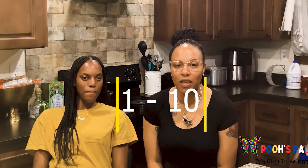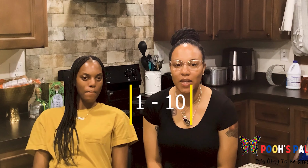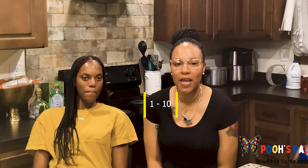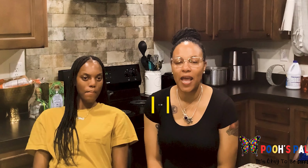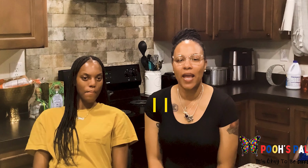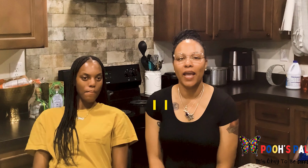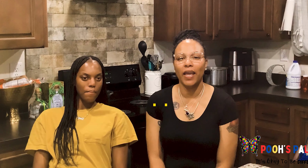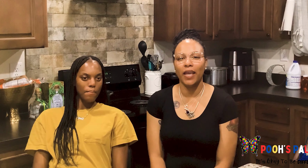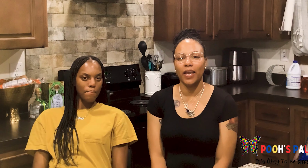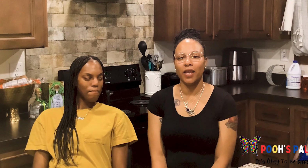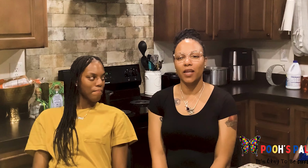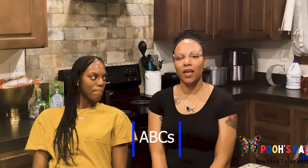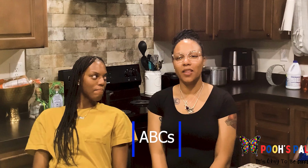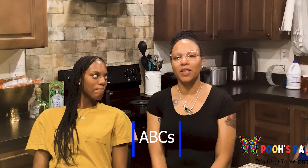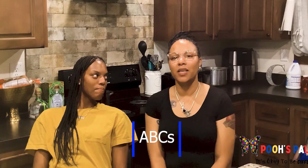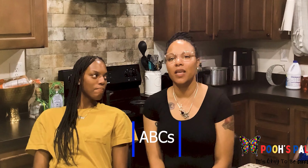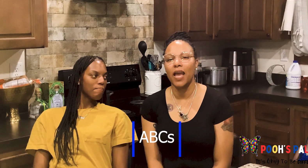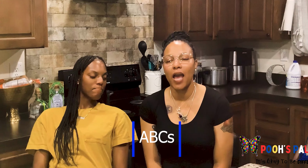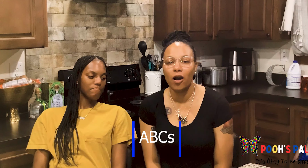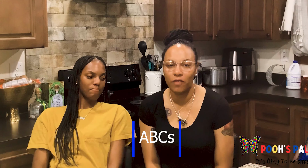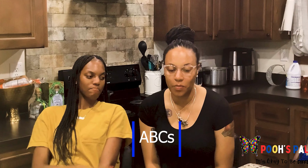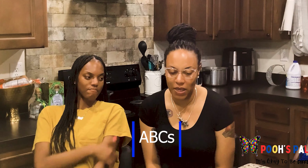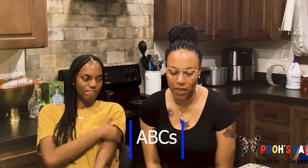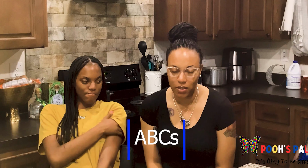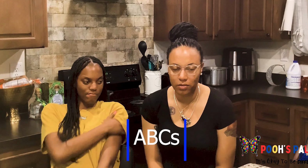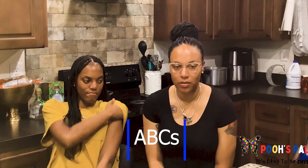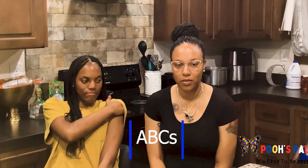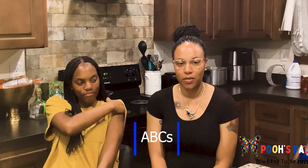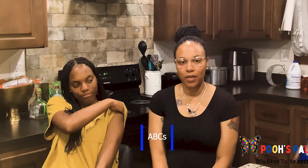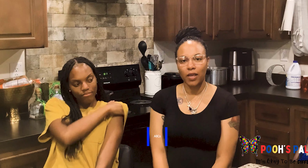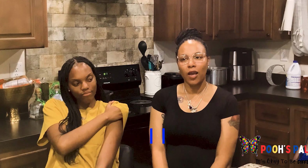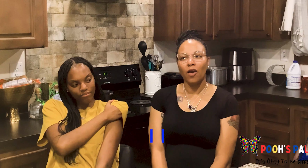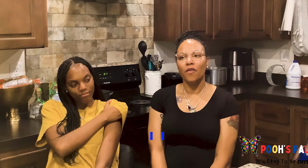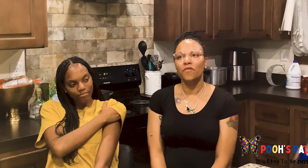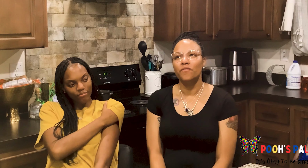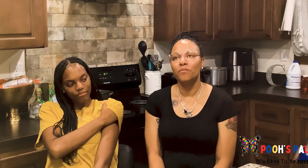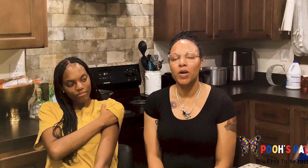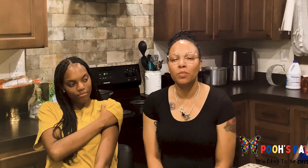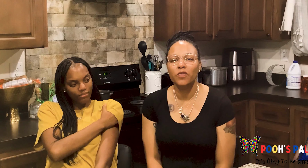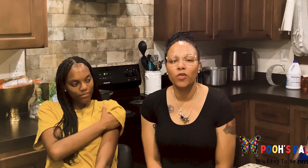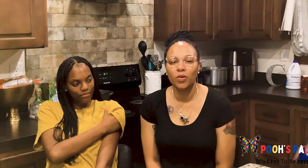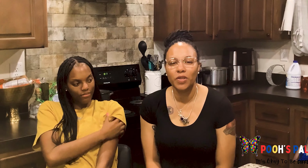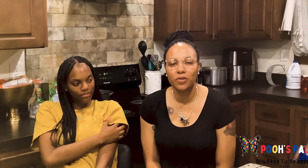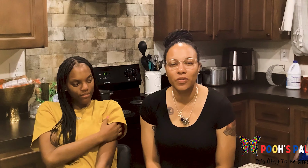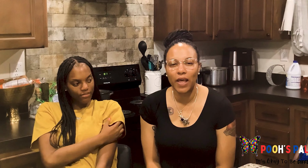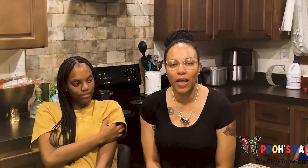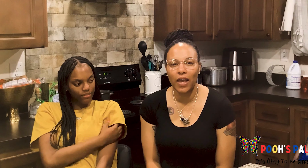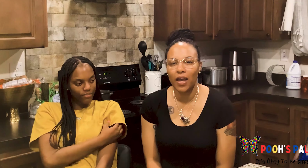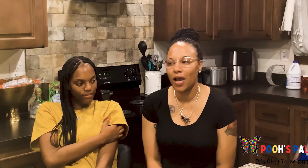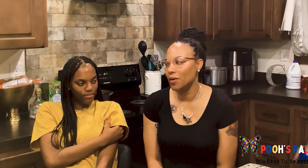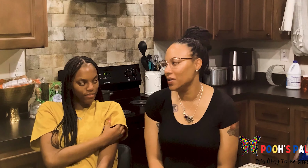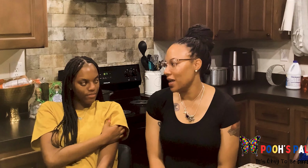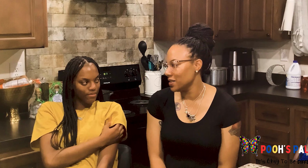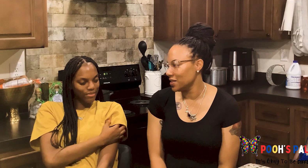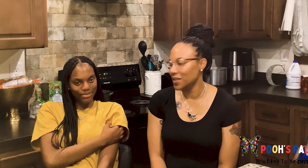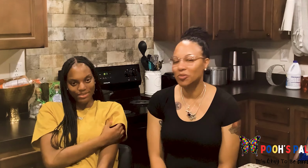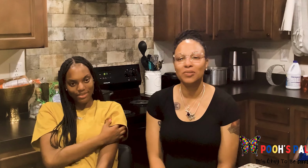10 and the alphabet. But before we do that, I would like to introduce